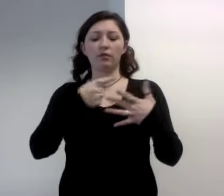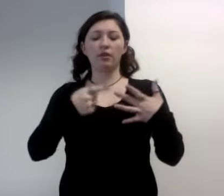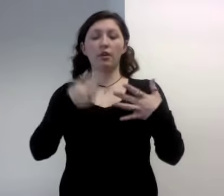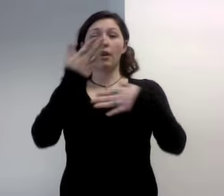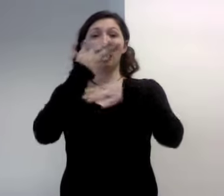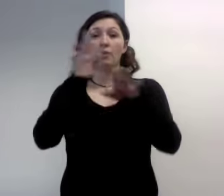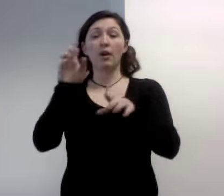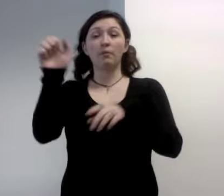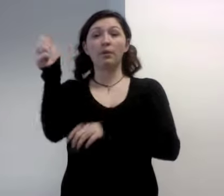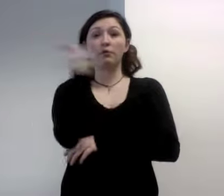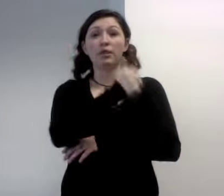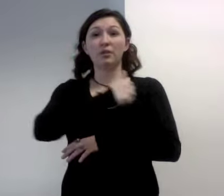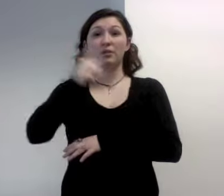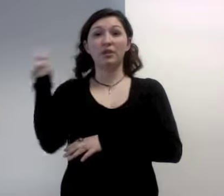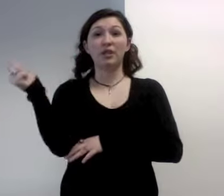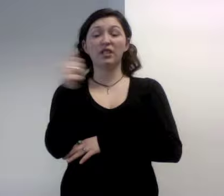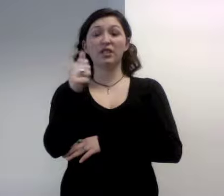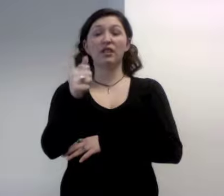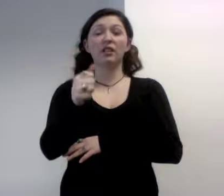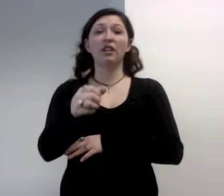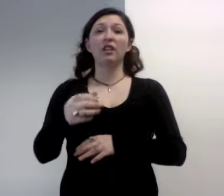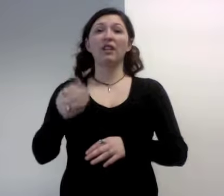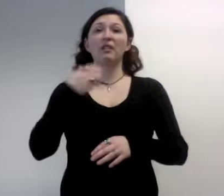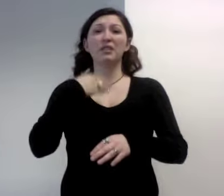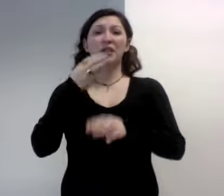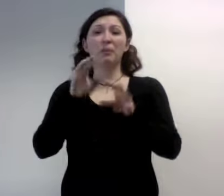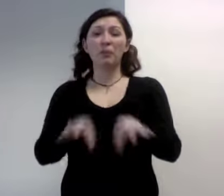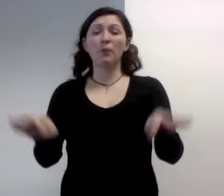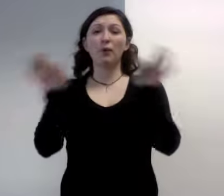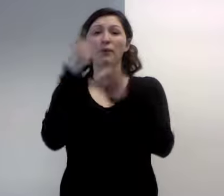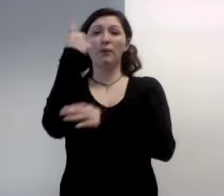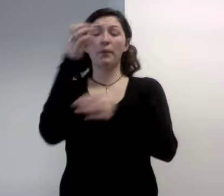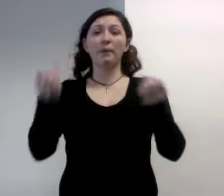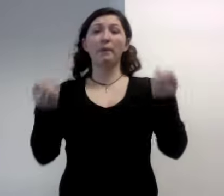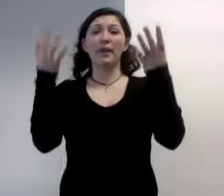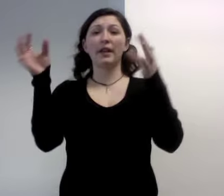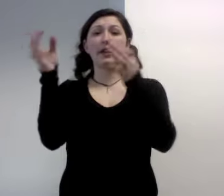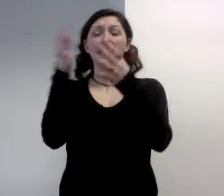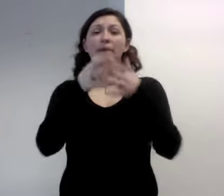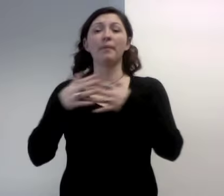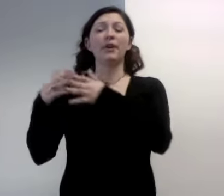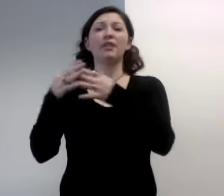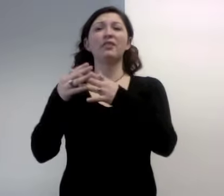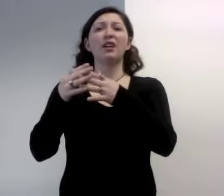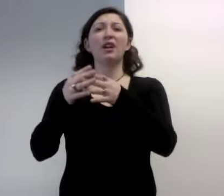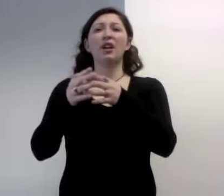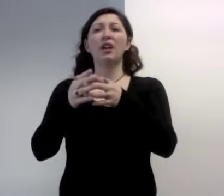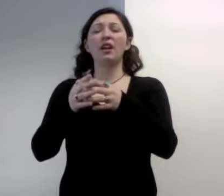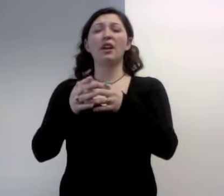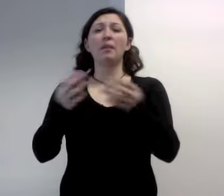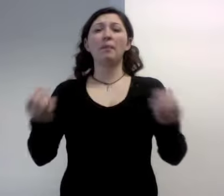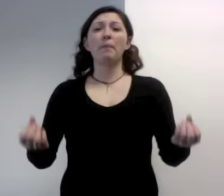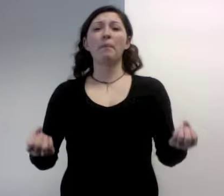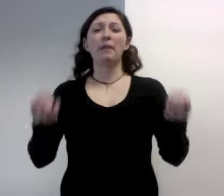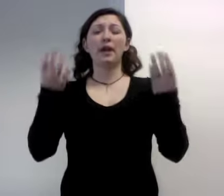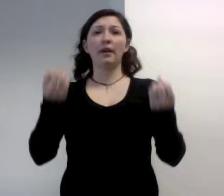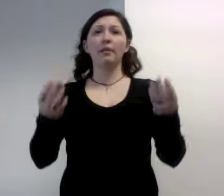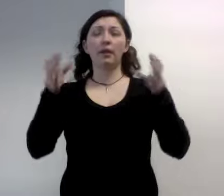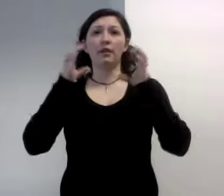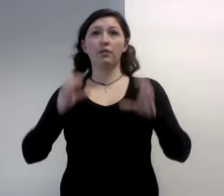great wealth for many Americans, and a wide variety of consumer goods. For